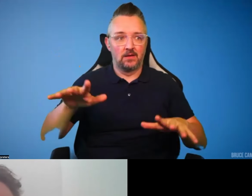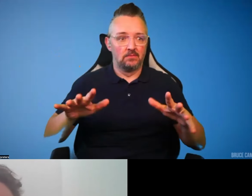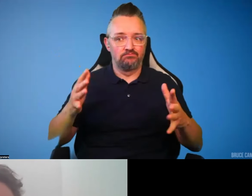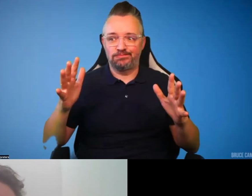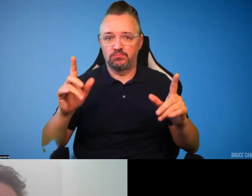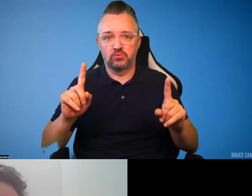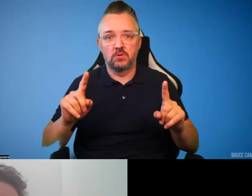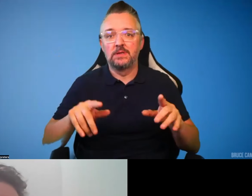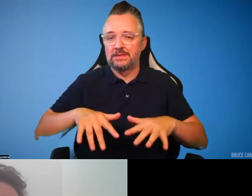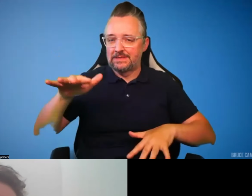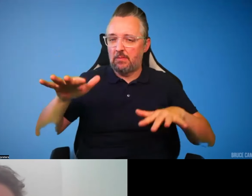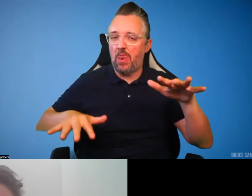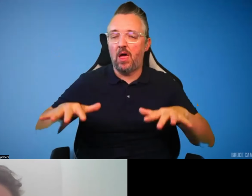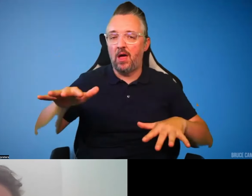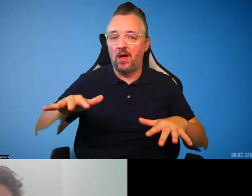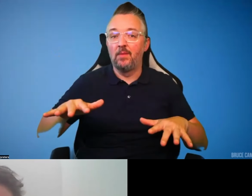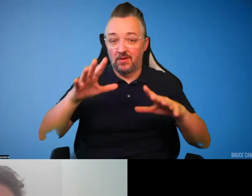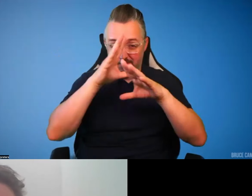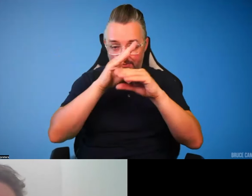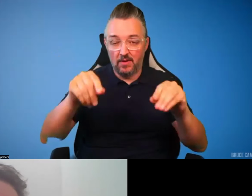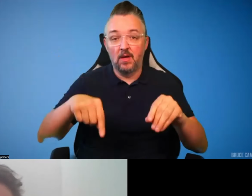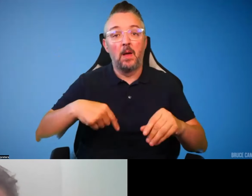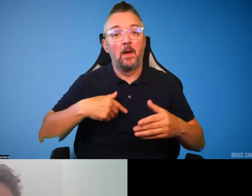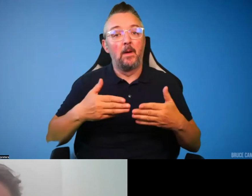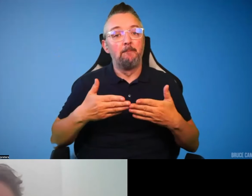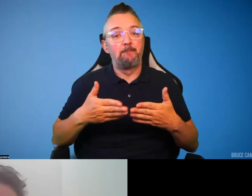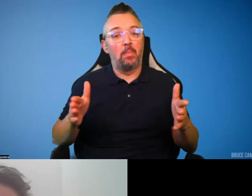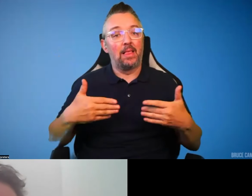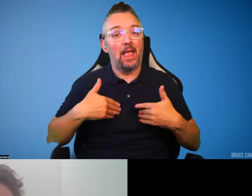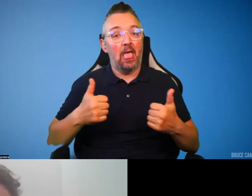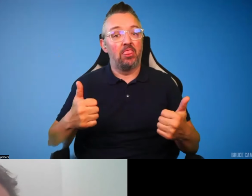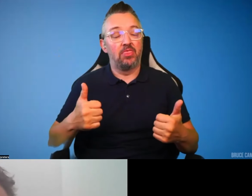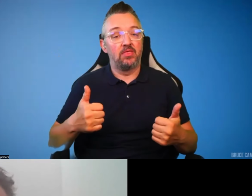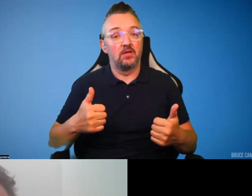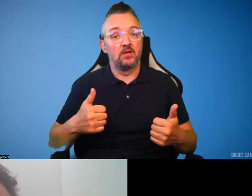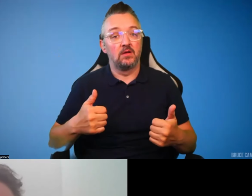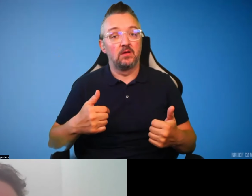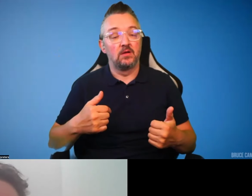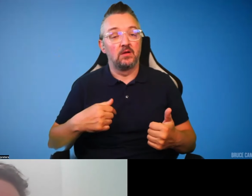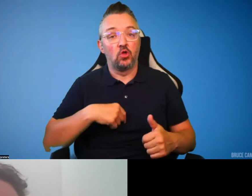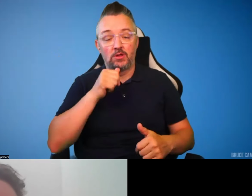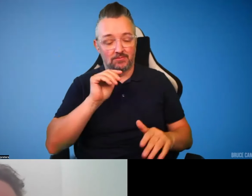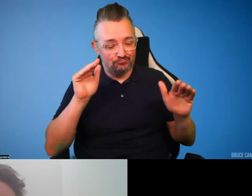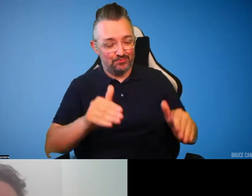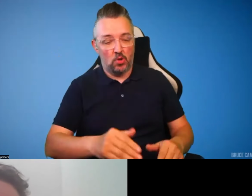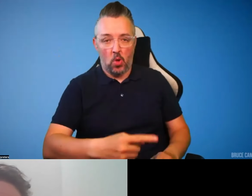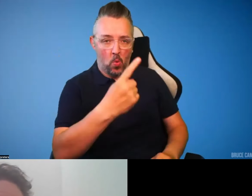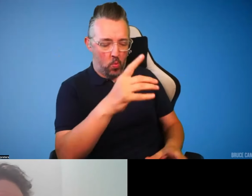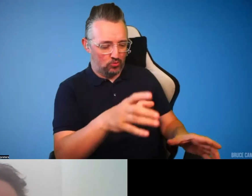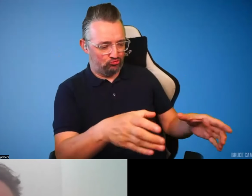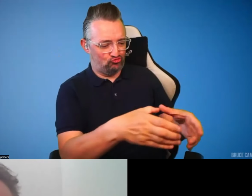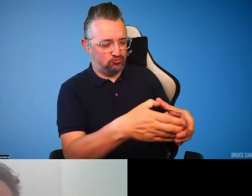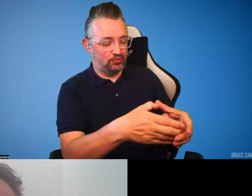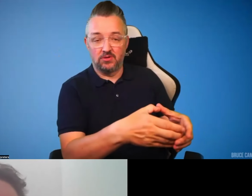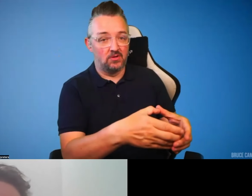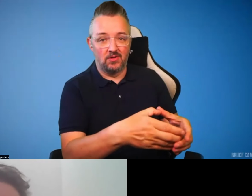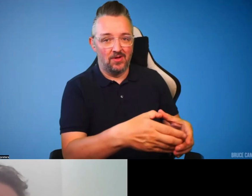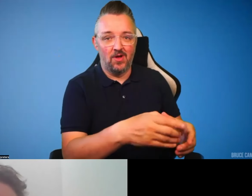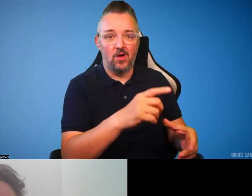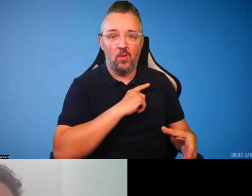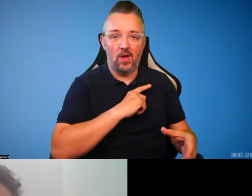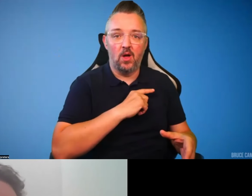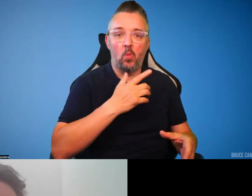to reiterate, the public health position is that we're not targeting this at one group of people for any reason other than we want to